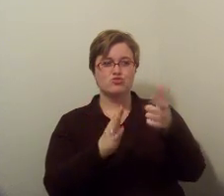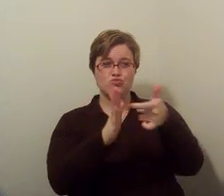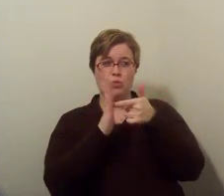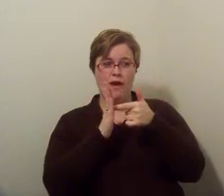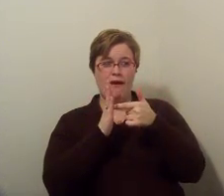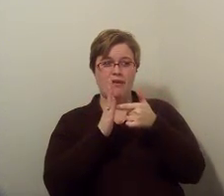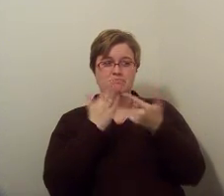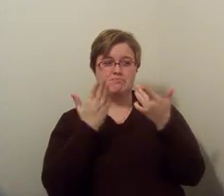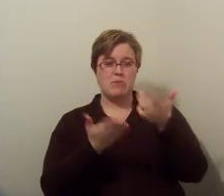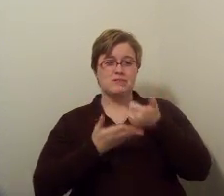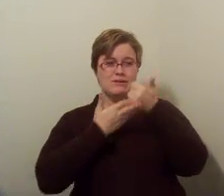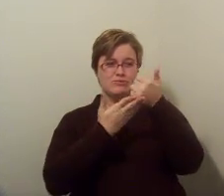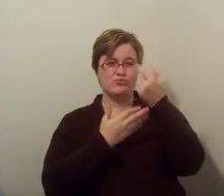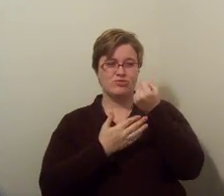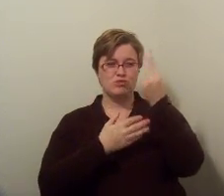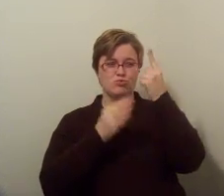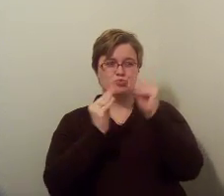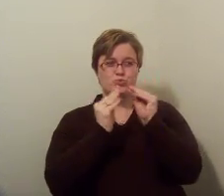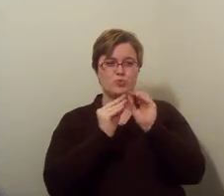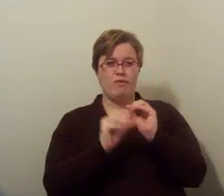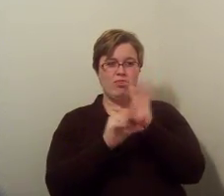just go ahead and take a few moments to look at that.